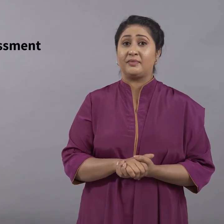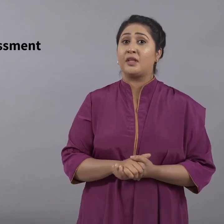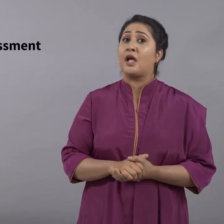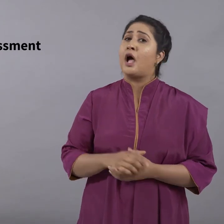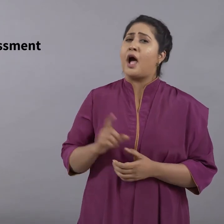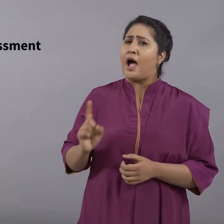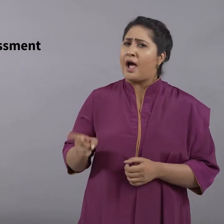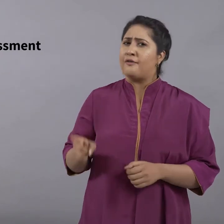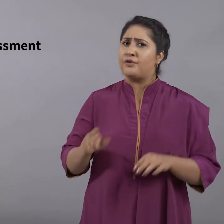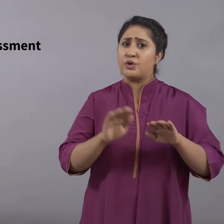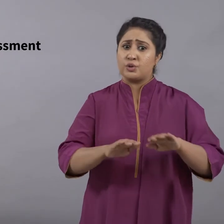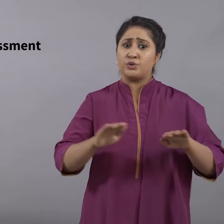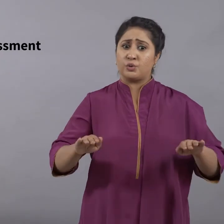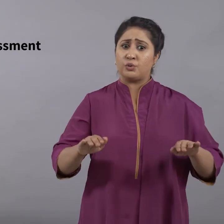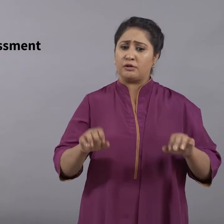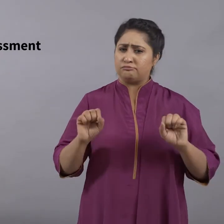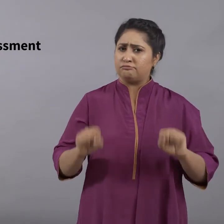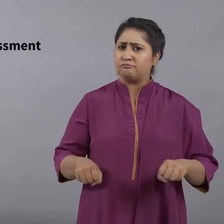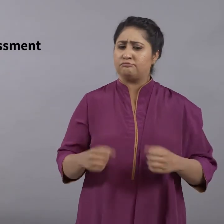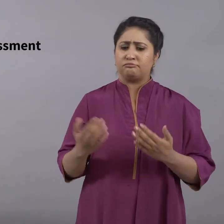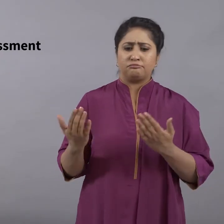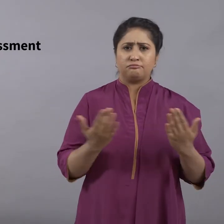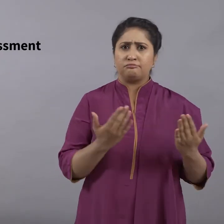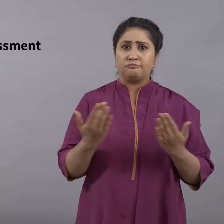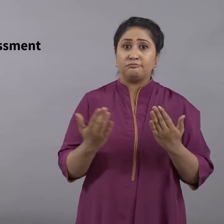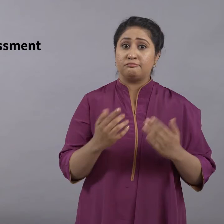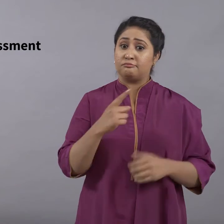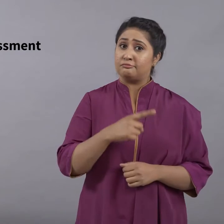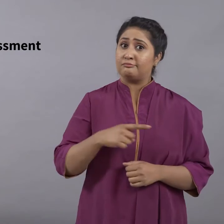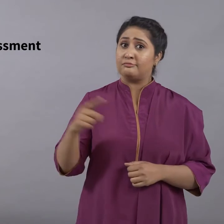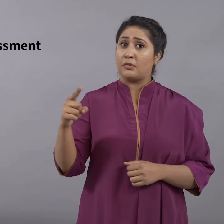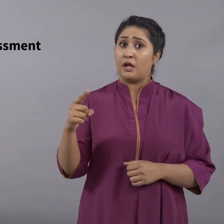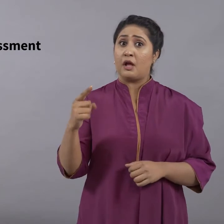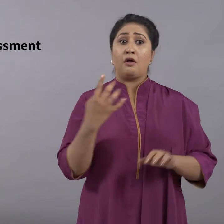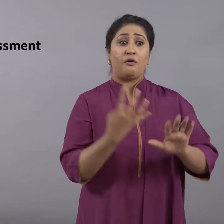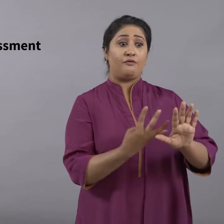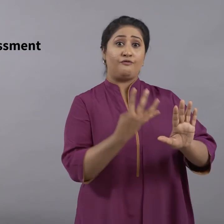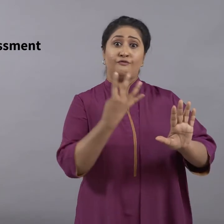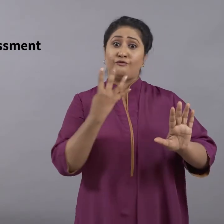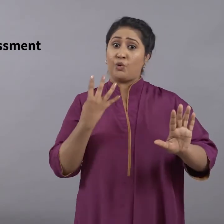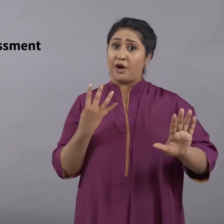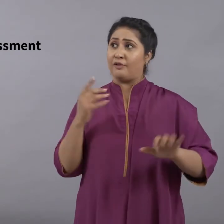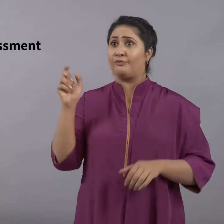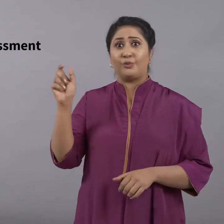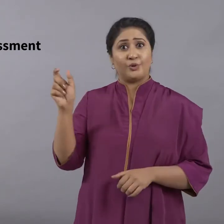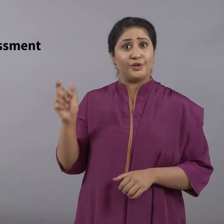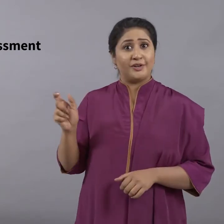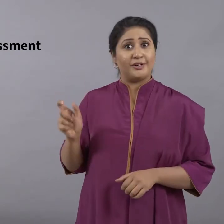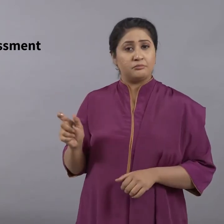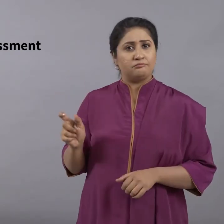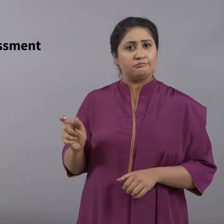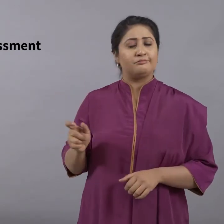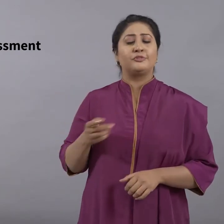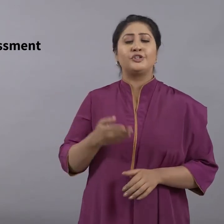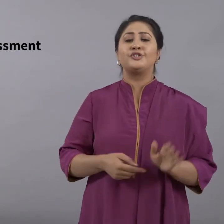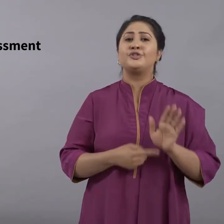If the student can correctly read at least 4 out of 5 words, then show